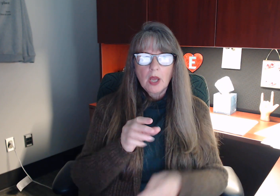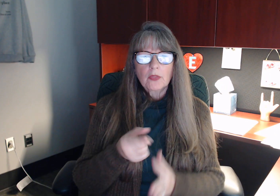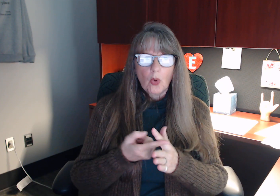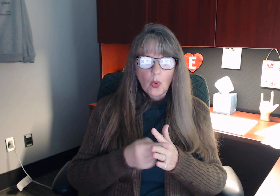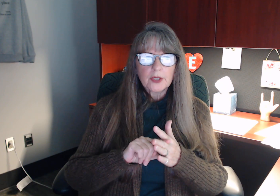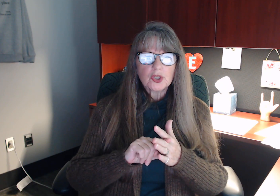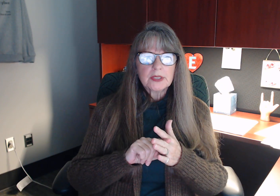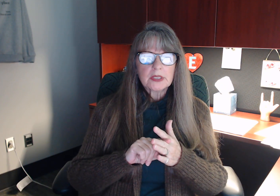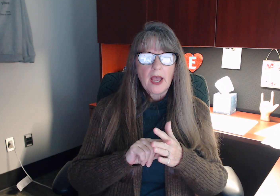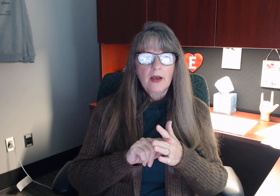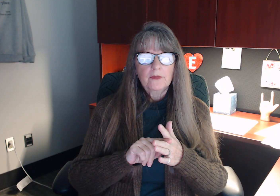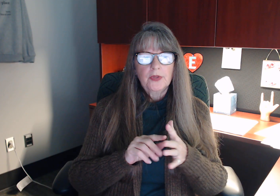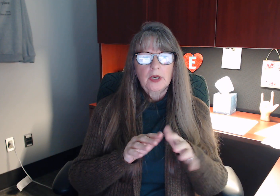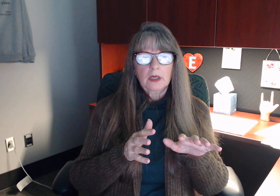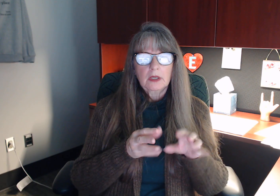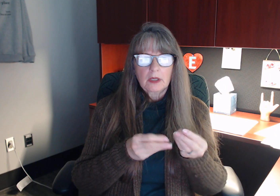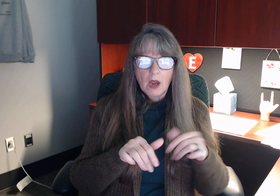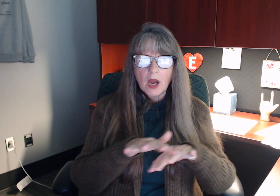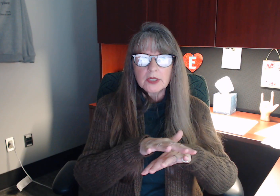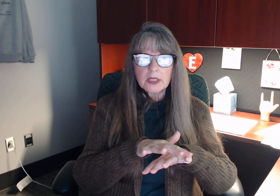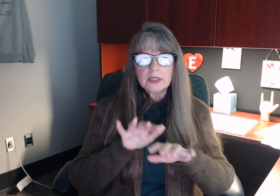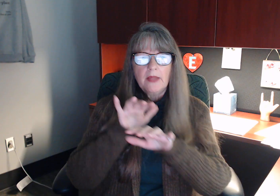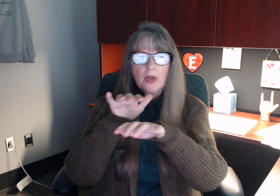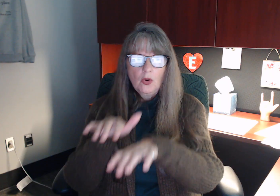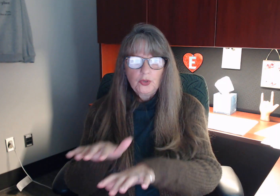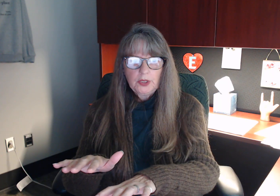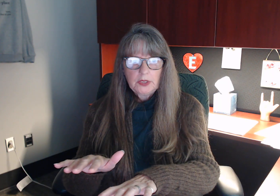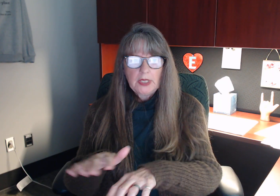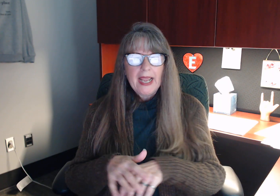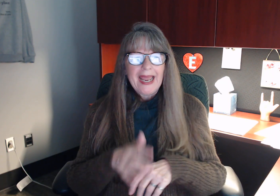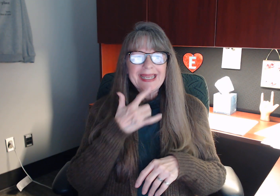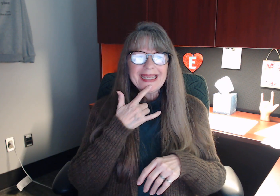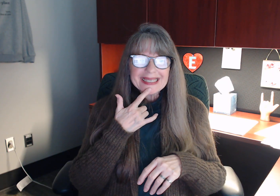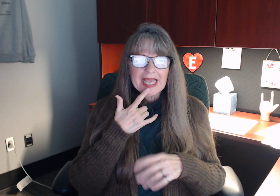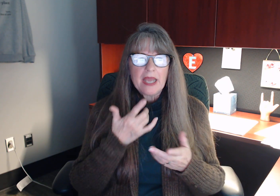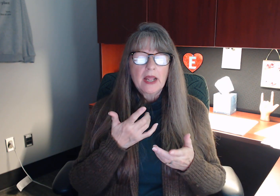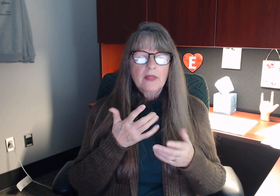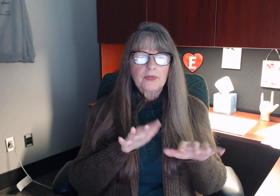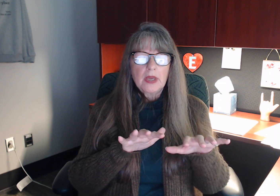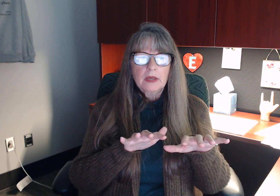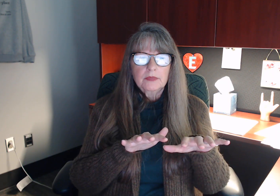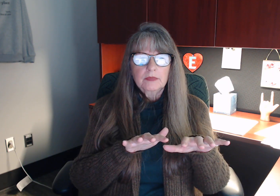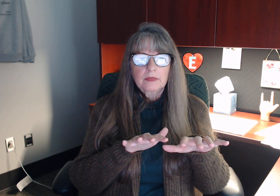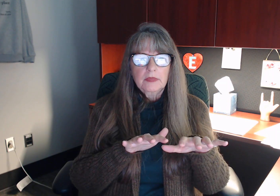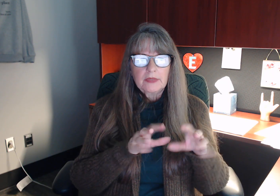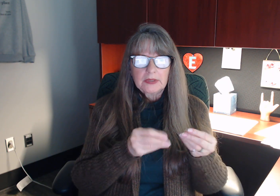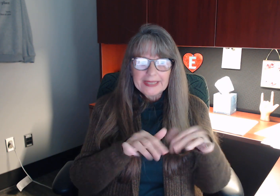The Origins of the Continents and the Oceans, and he said that the land,